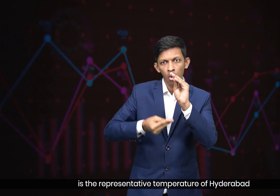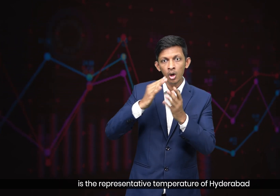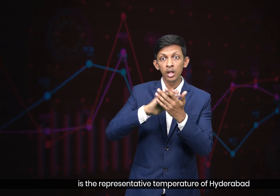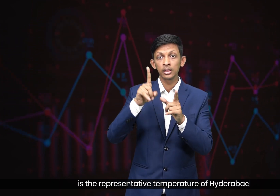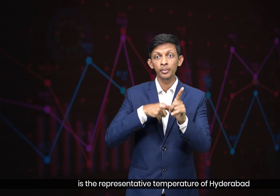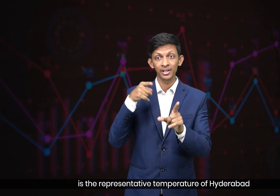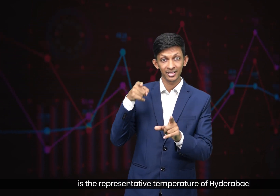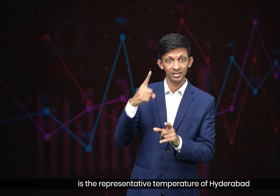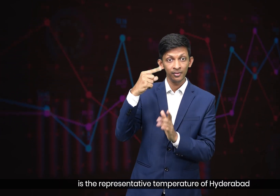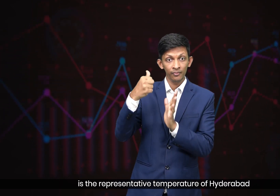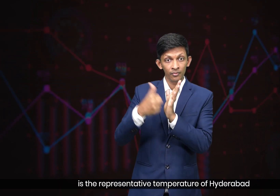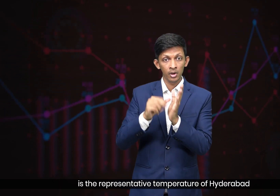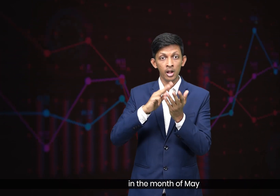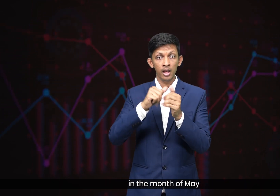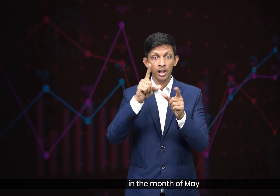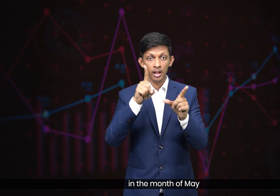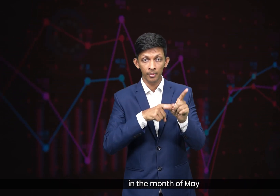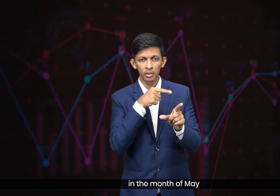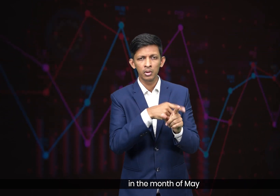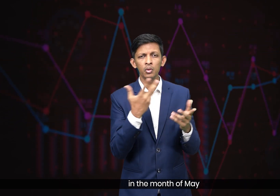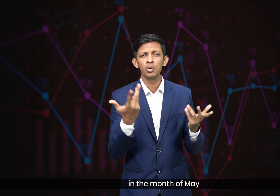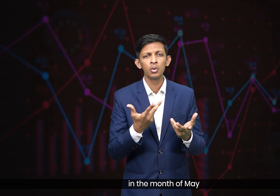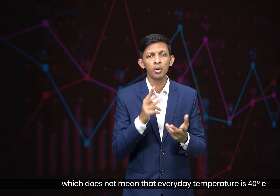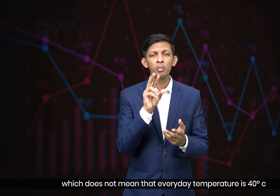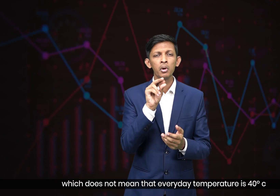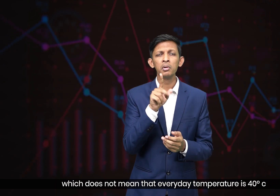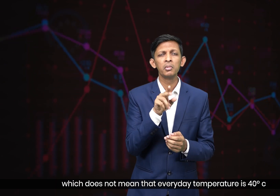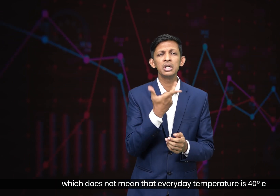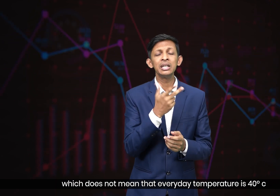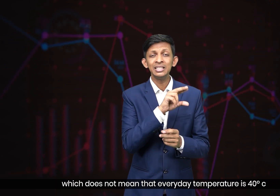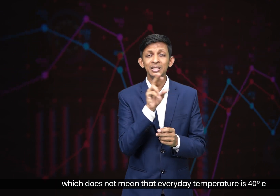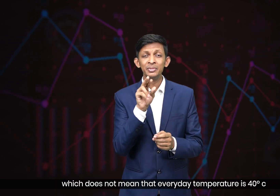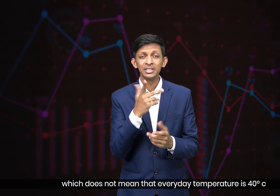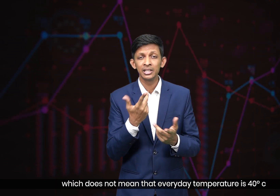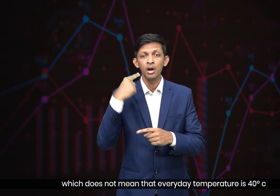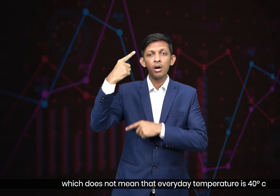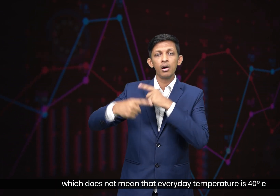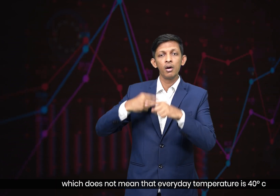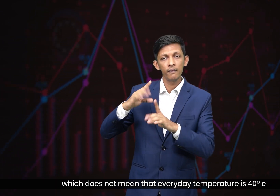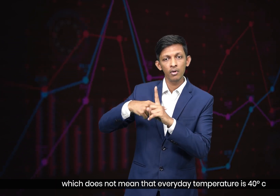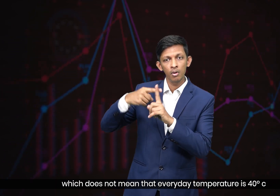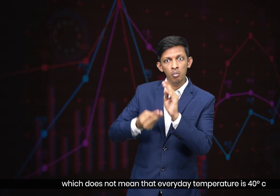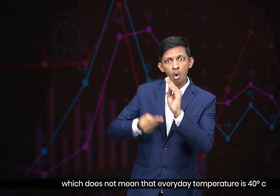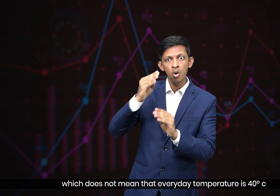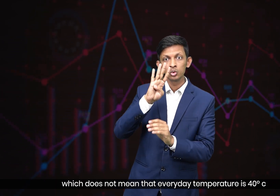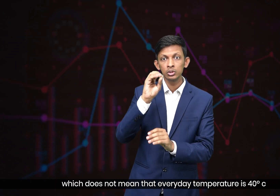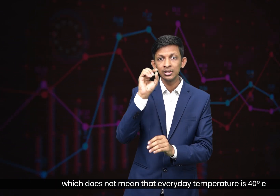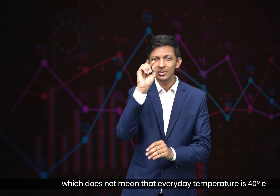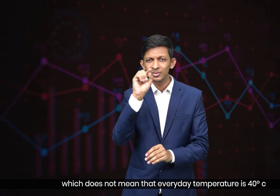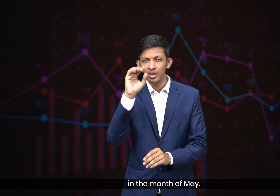temperature of Hyderabad in the month of May, which does not mean that everyday temperature is 40 degrees Celsius in